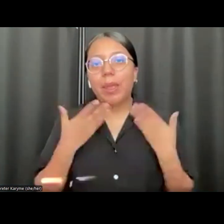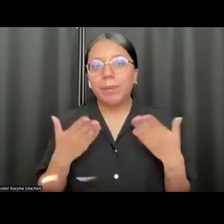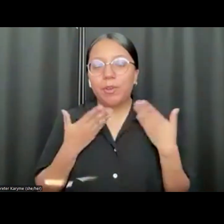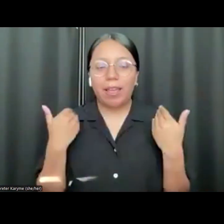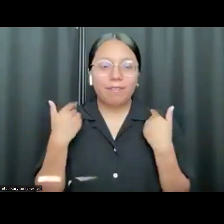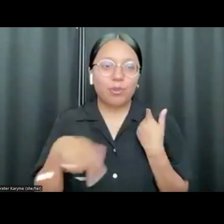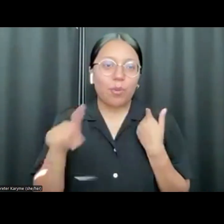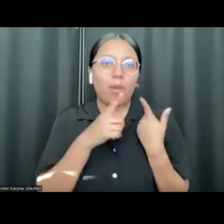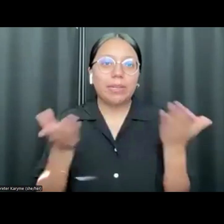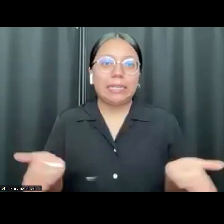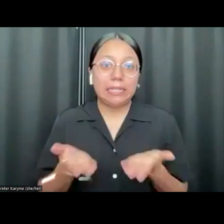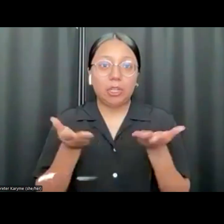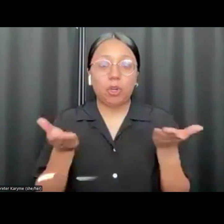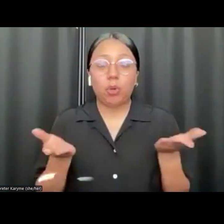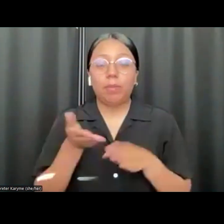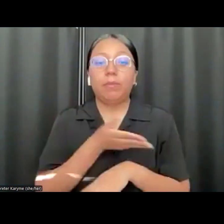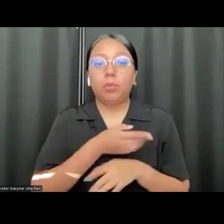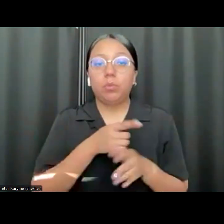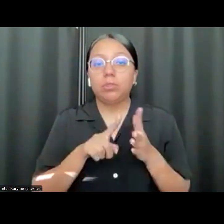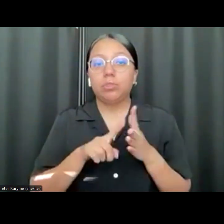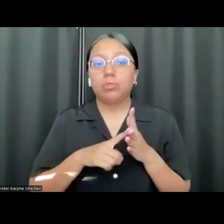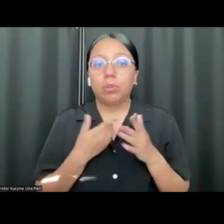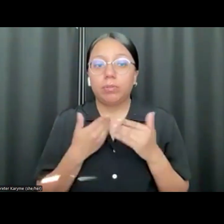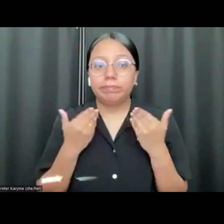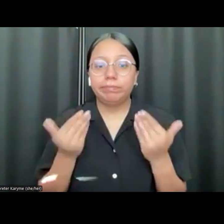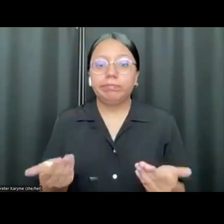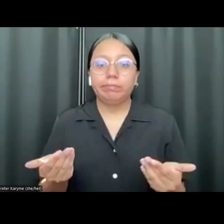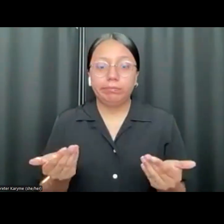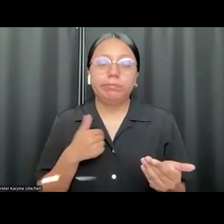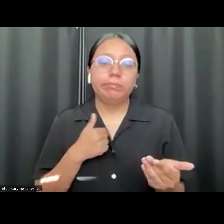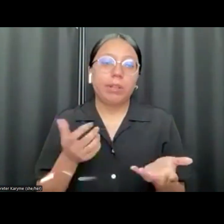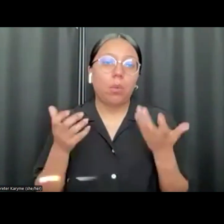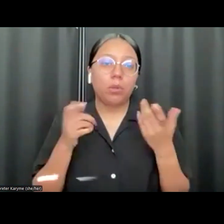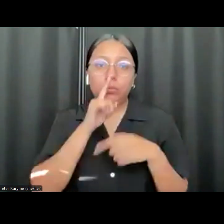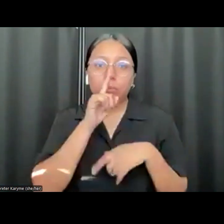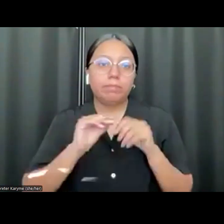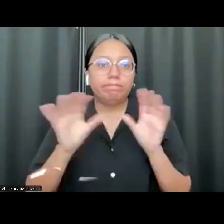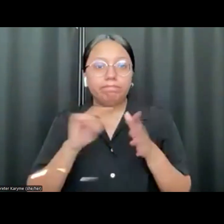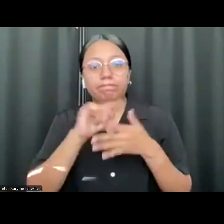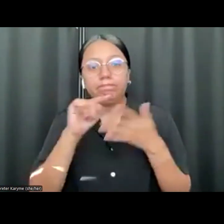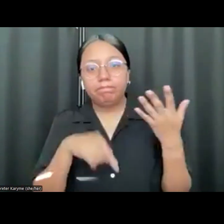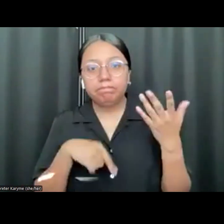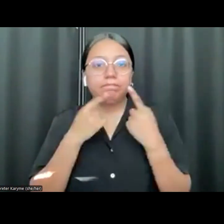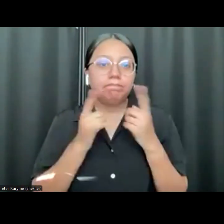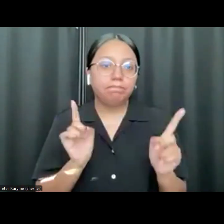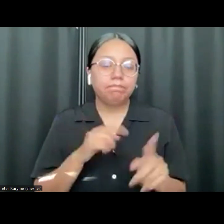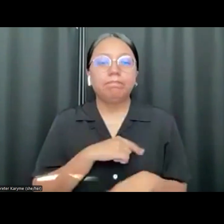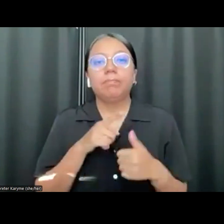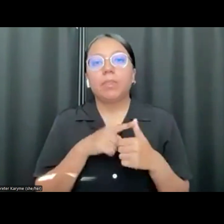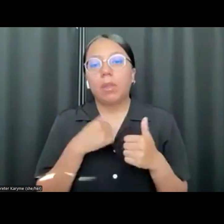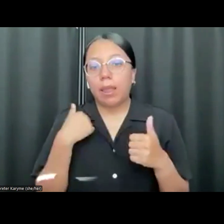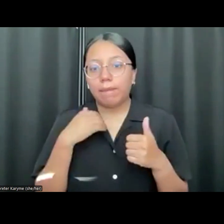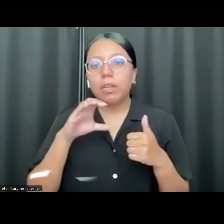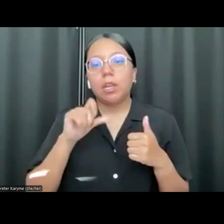before we get started, I just wanted to go over some housekeeping details. So we have captioning as well as